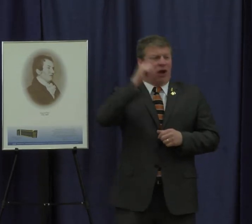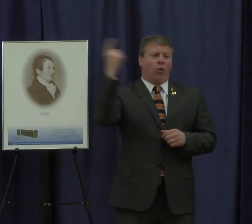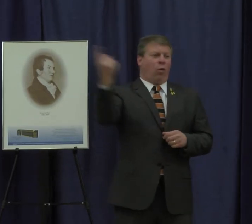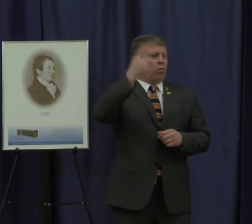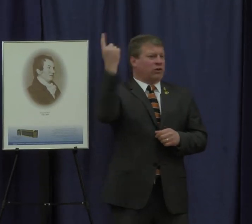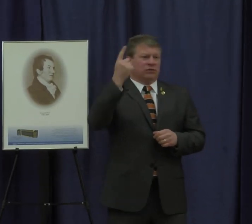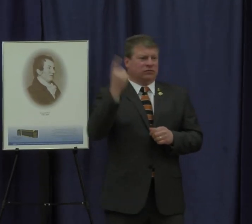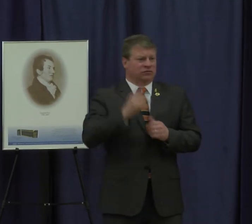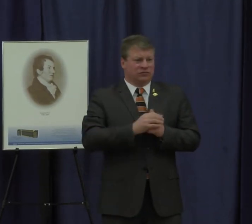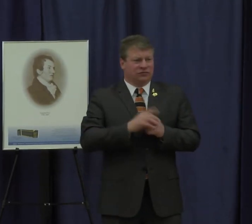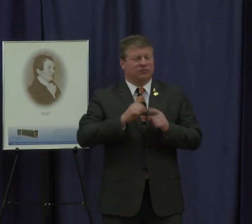During Founders Day,